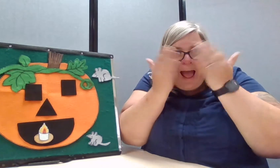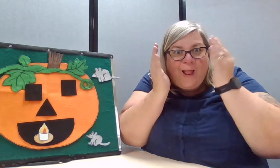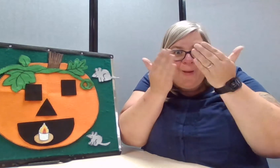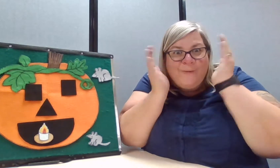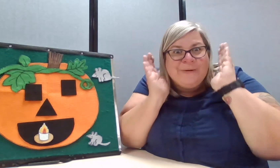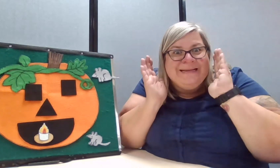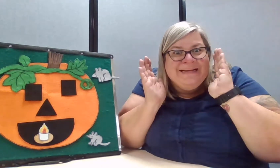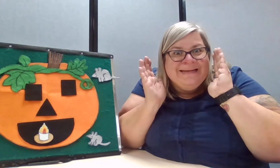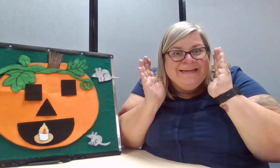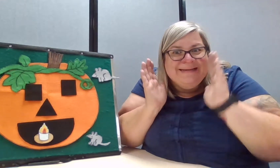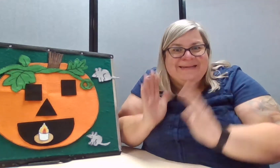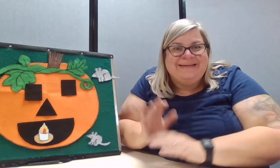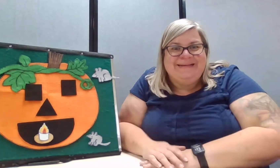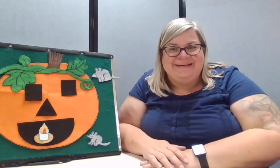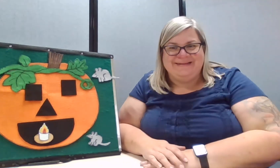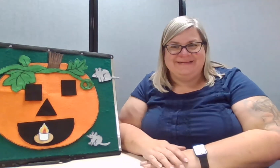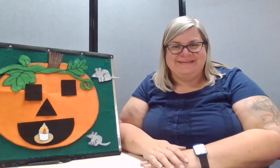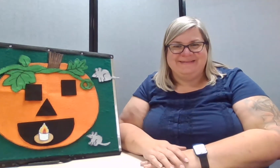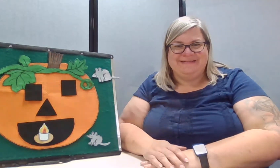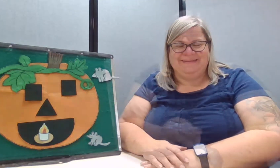Happy Halloween!